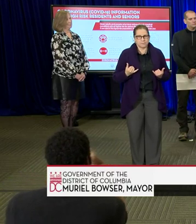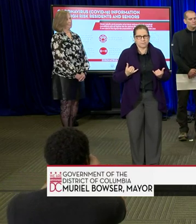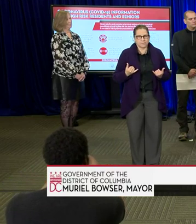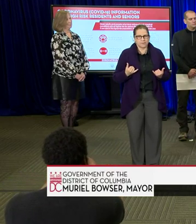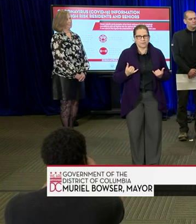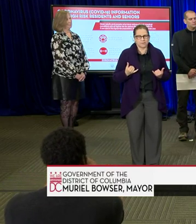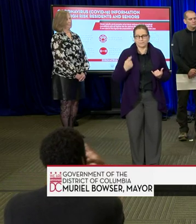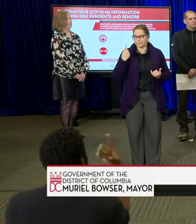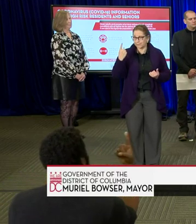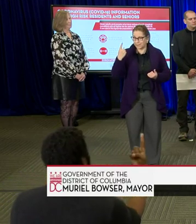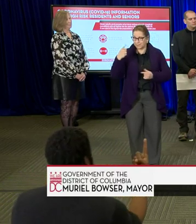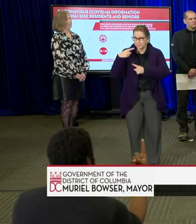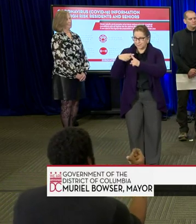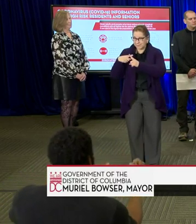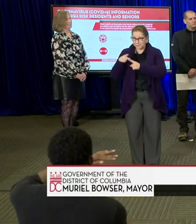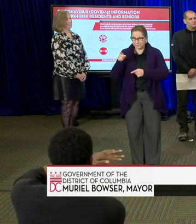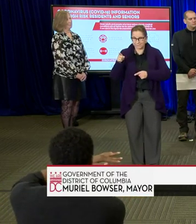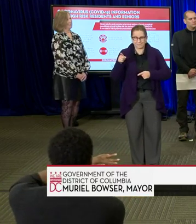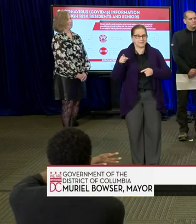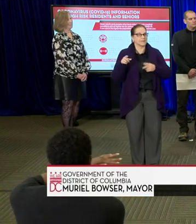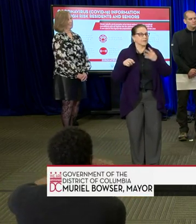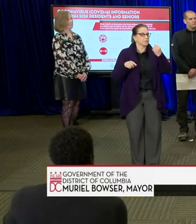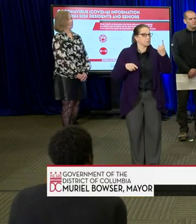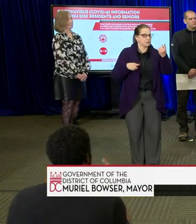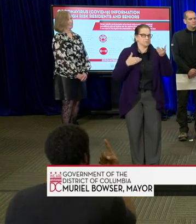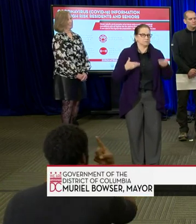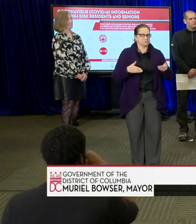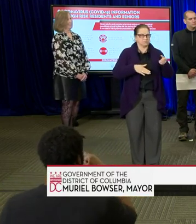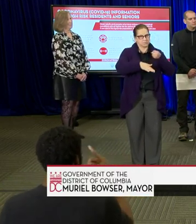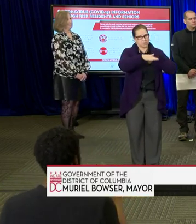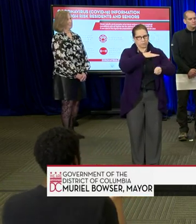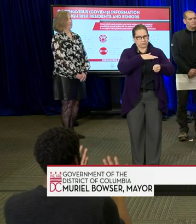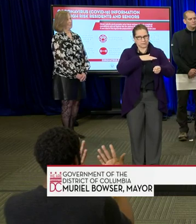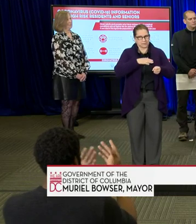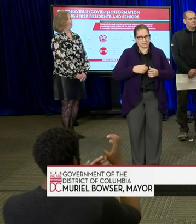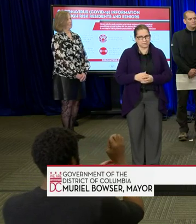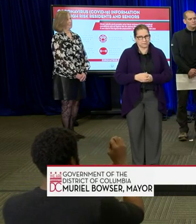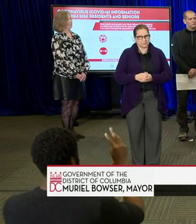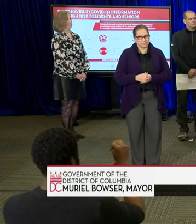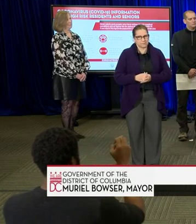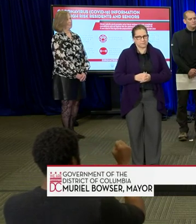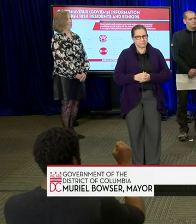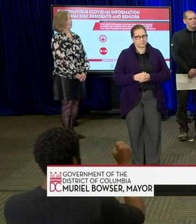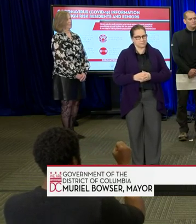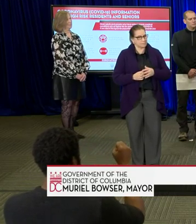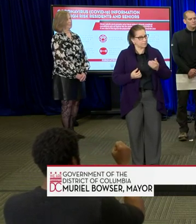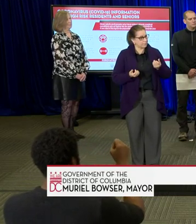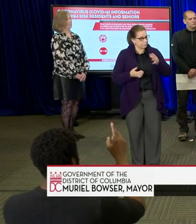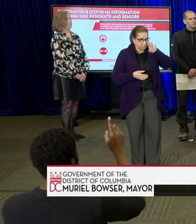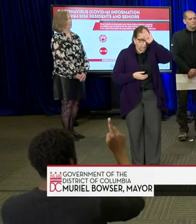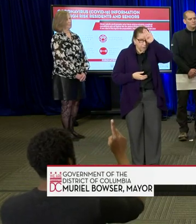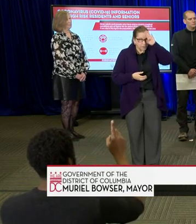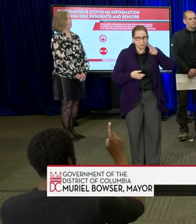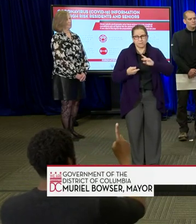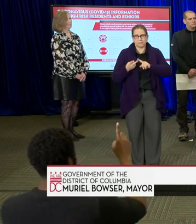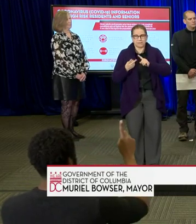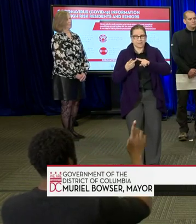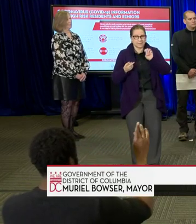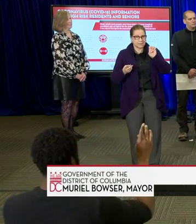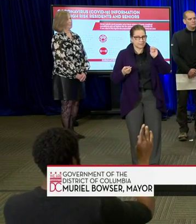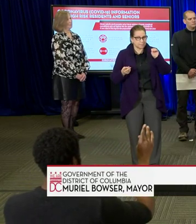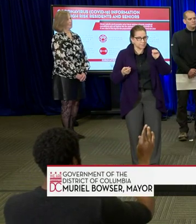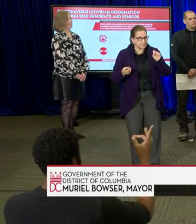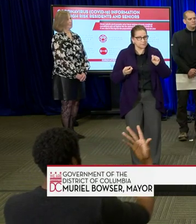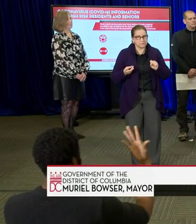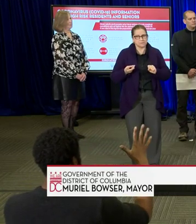one quarantined. For fire EMS, there are 118 individuals who are quarantined. And